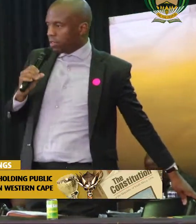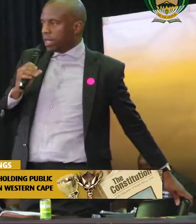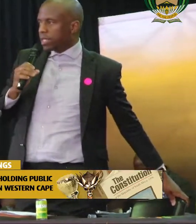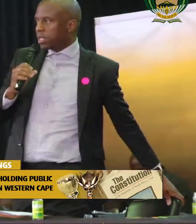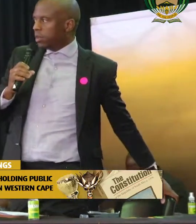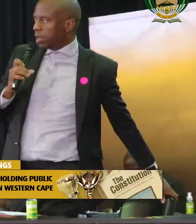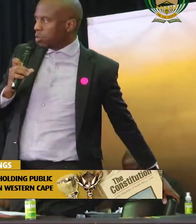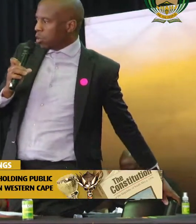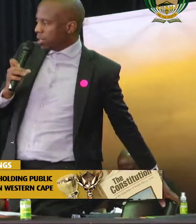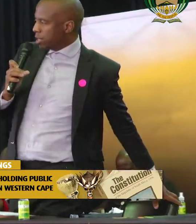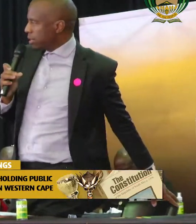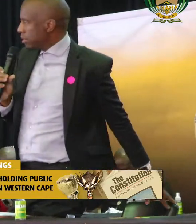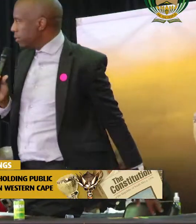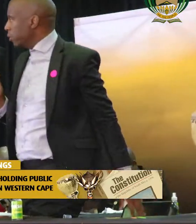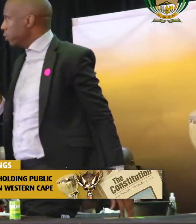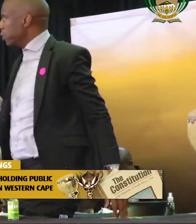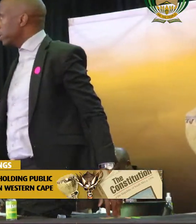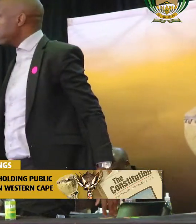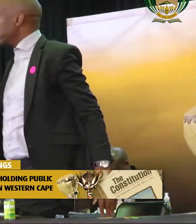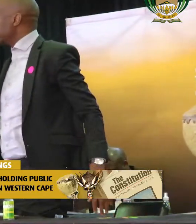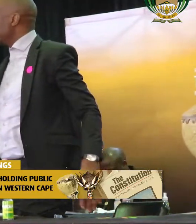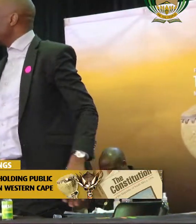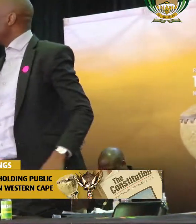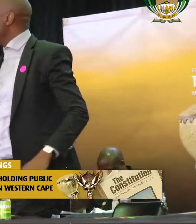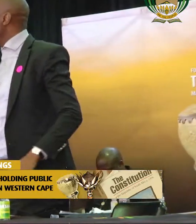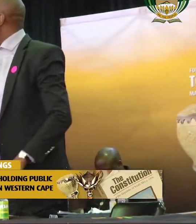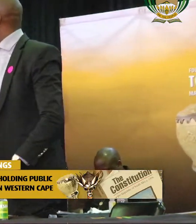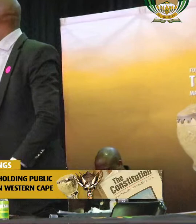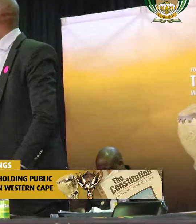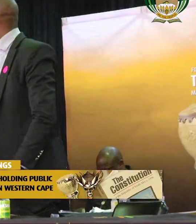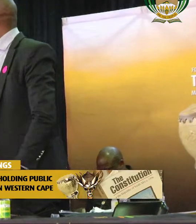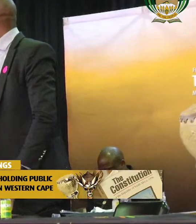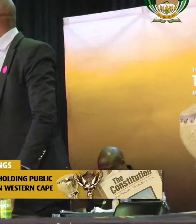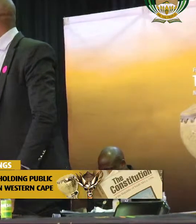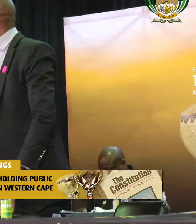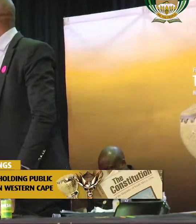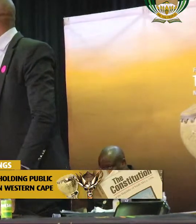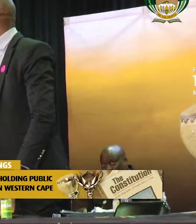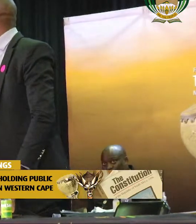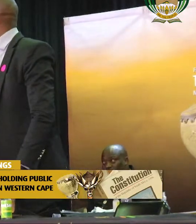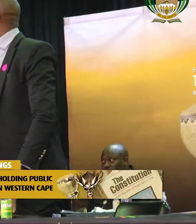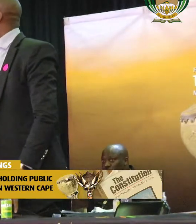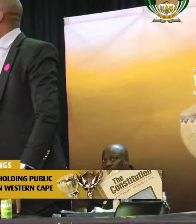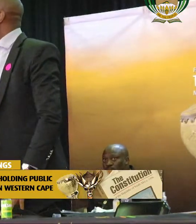Thanks very much, Honorable Ross, for your closing remark. Can we get it?